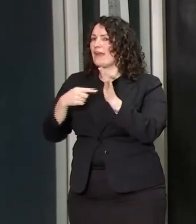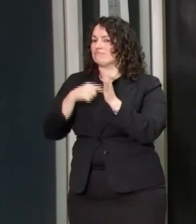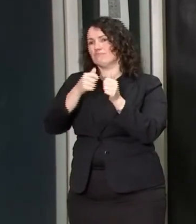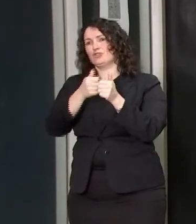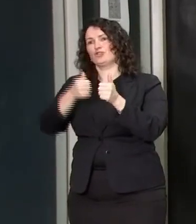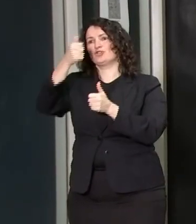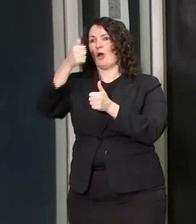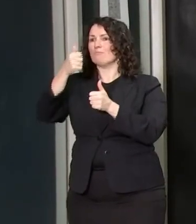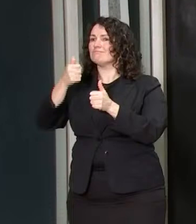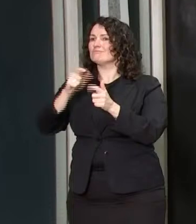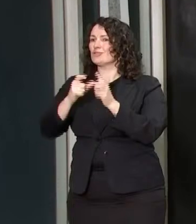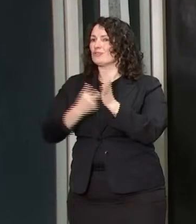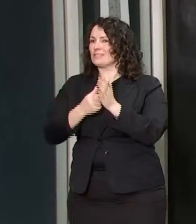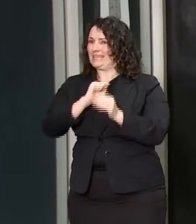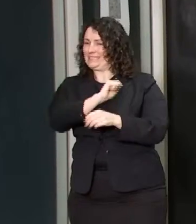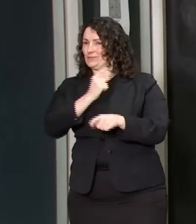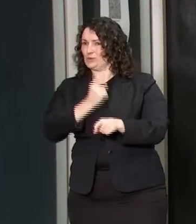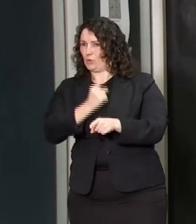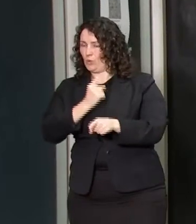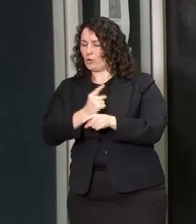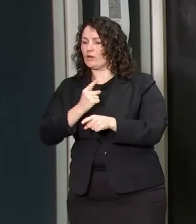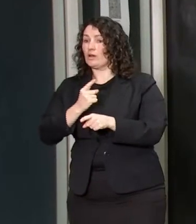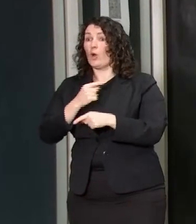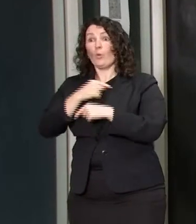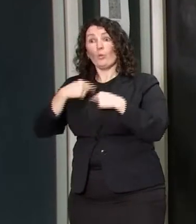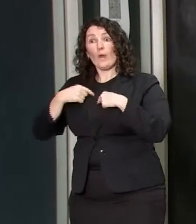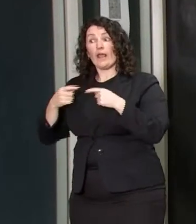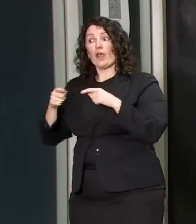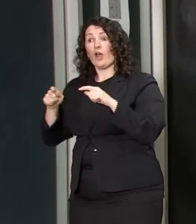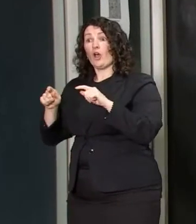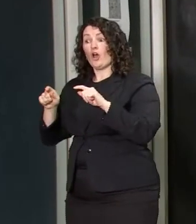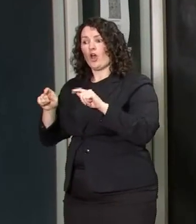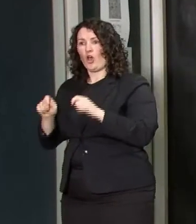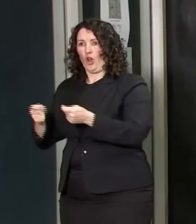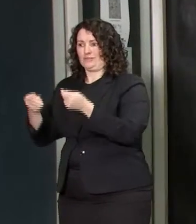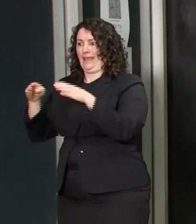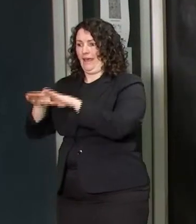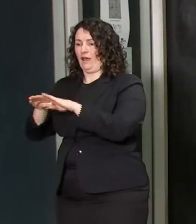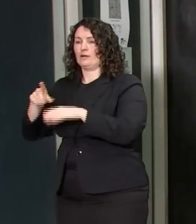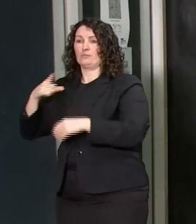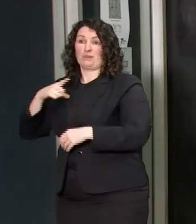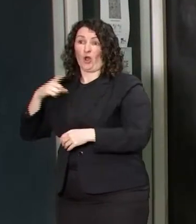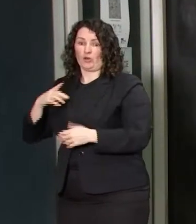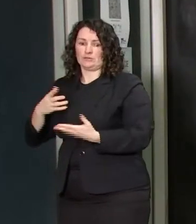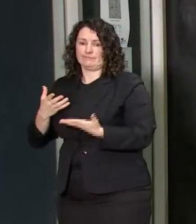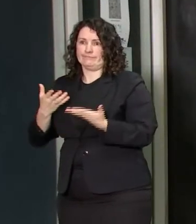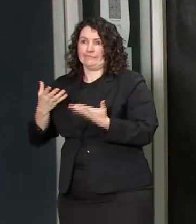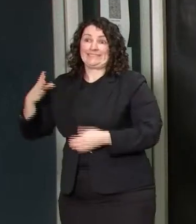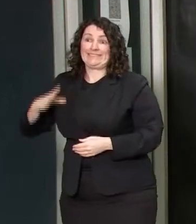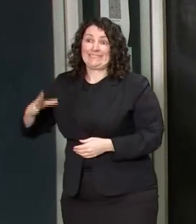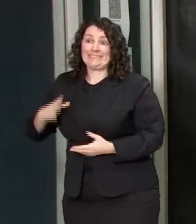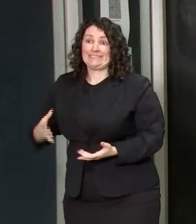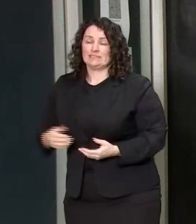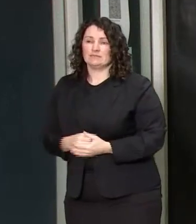It is based on the nature of that outbreak. Now, we've had outbreaks in Victoria that did not require